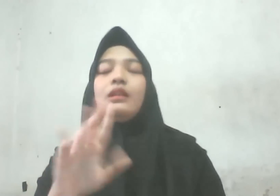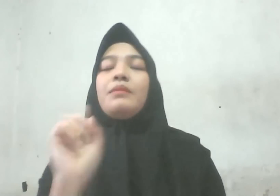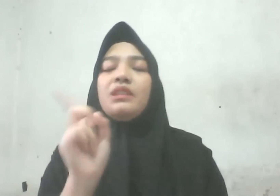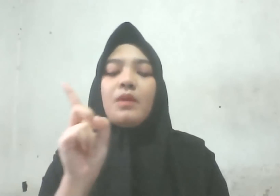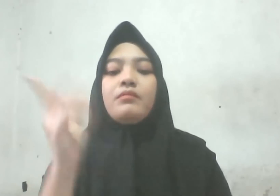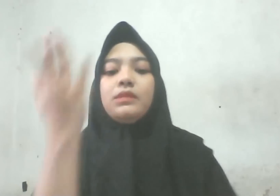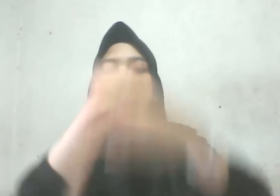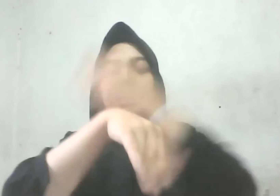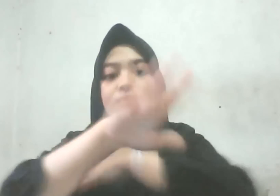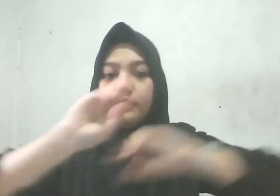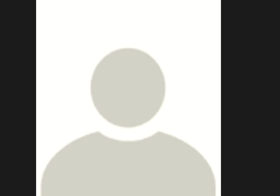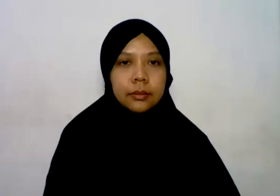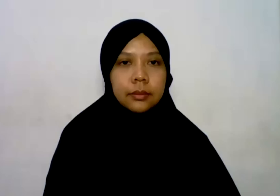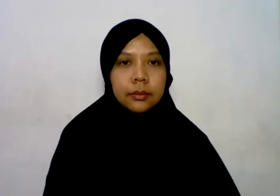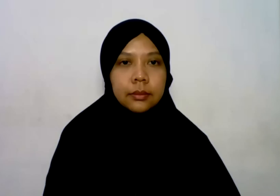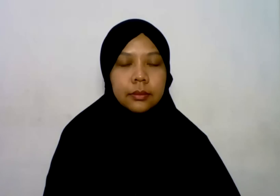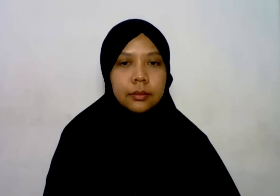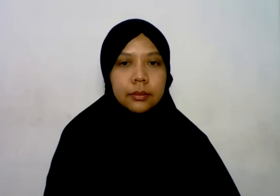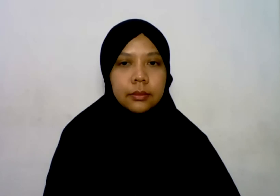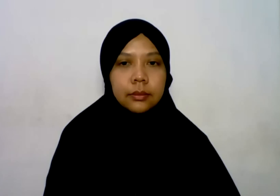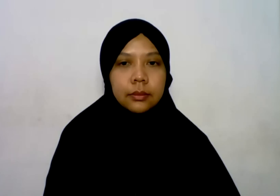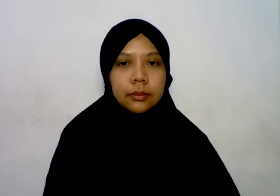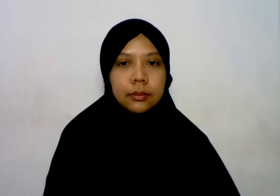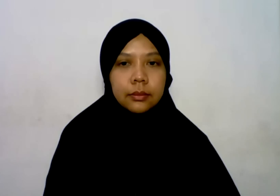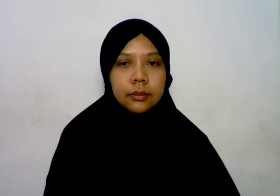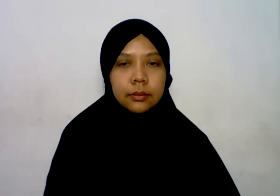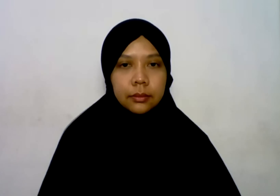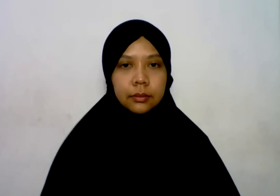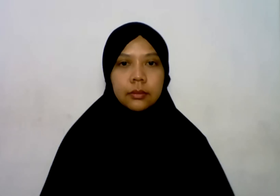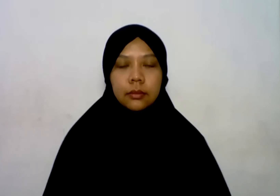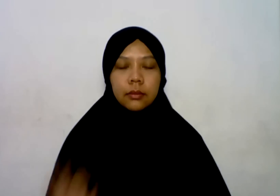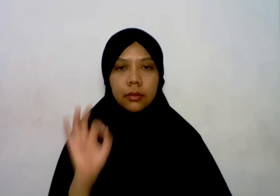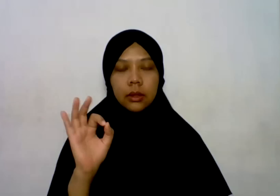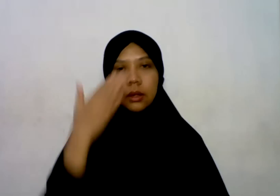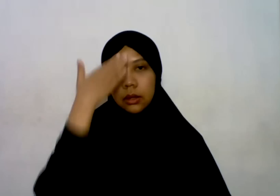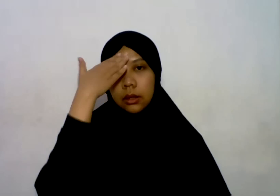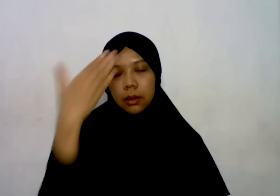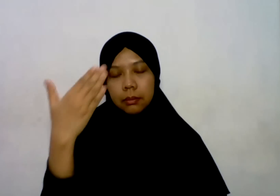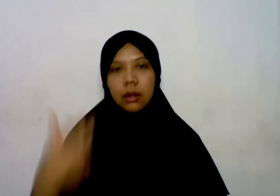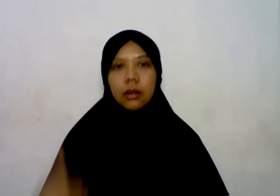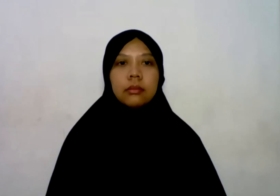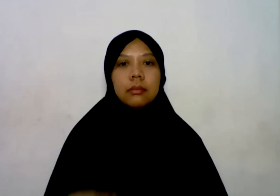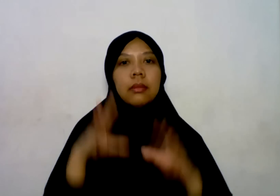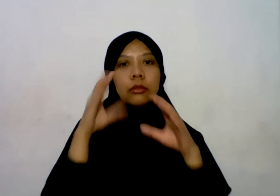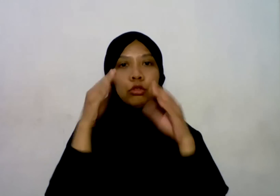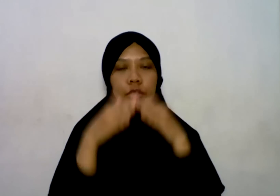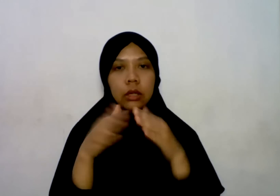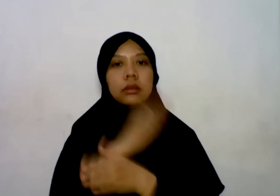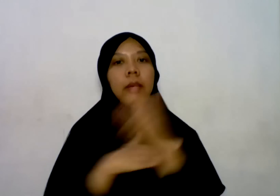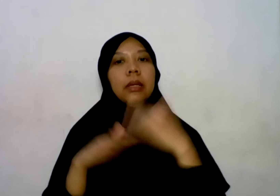Why disability studies? Because we need it more than we've ever needed disability studies.